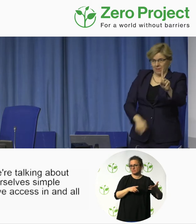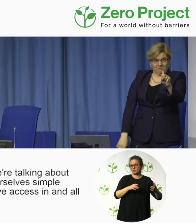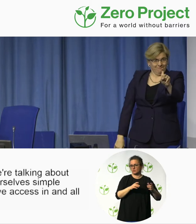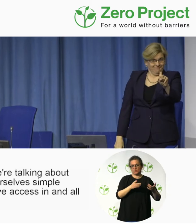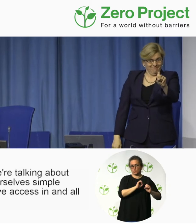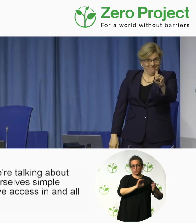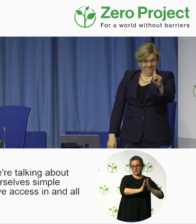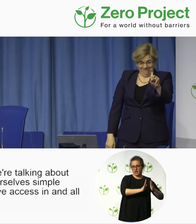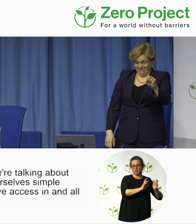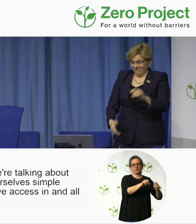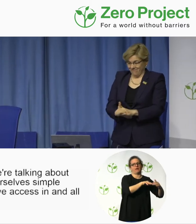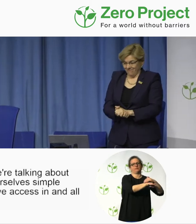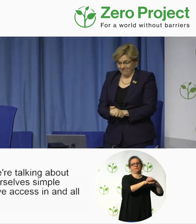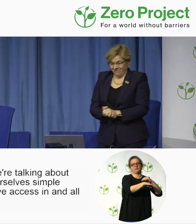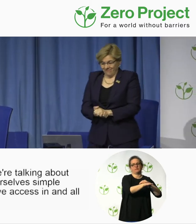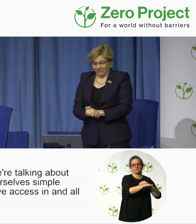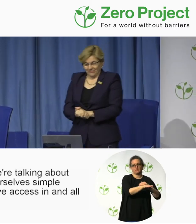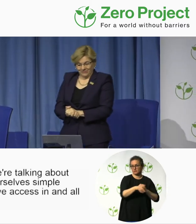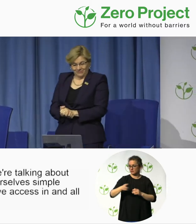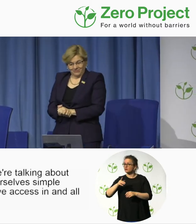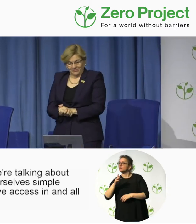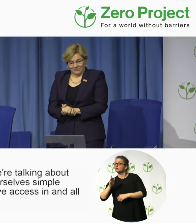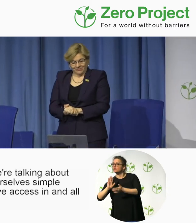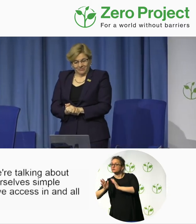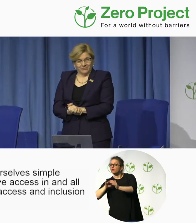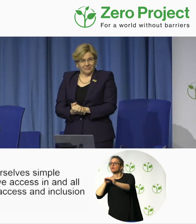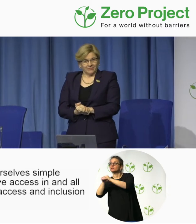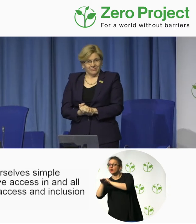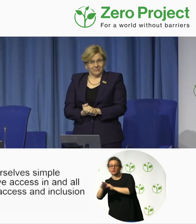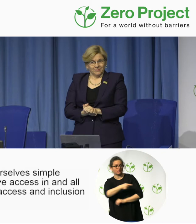And would that access and inclusion be the same as if one